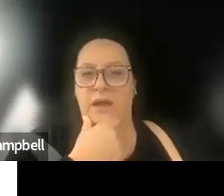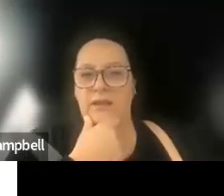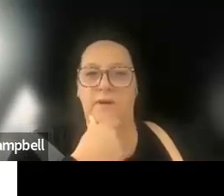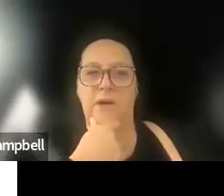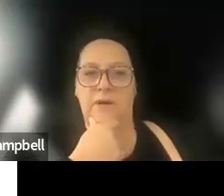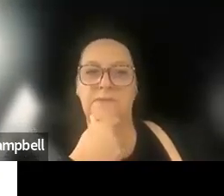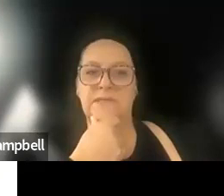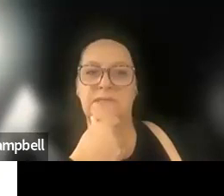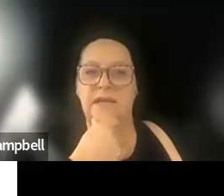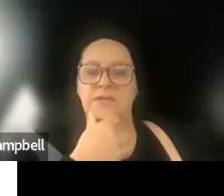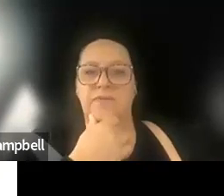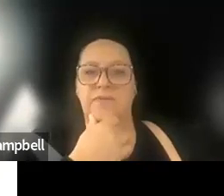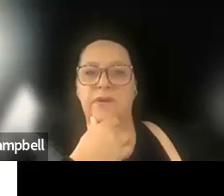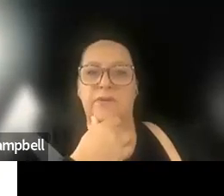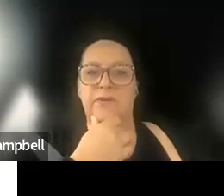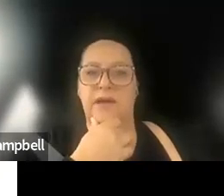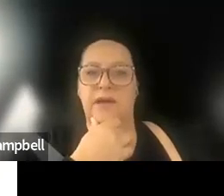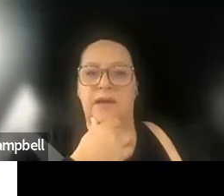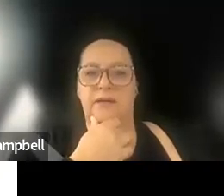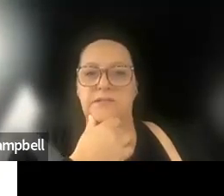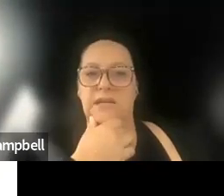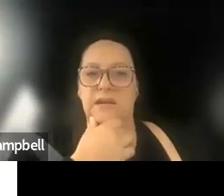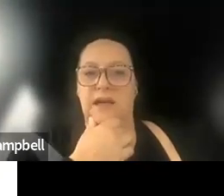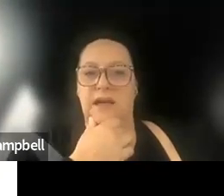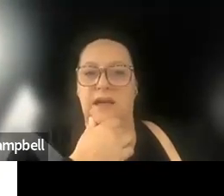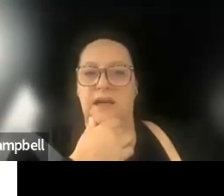is directly from our website. So if you were to go to the